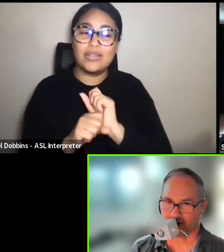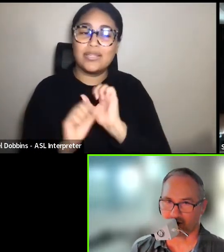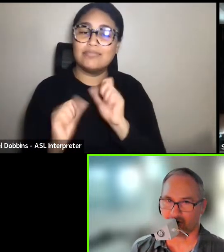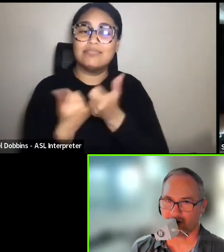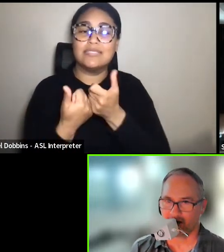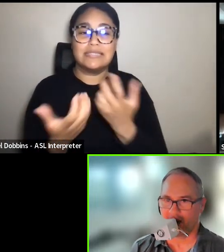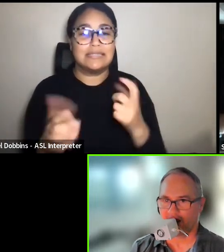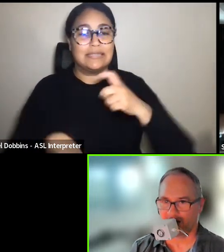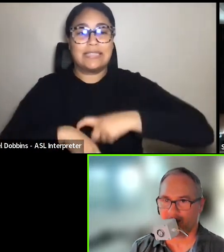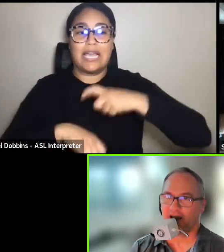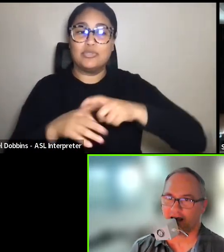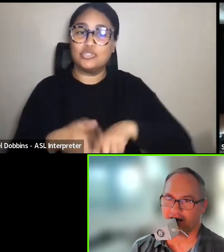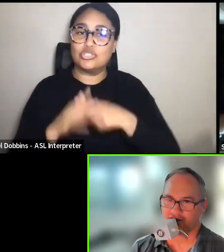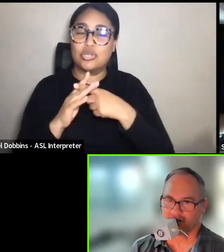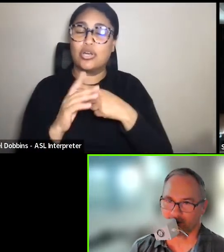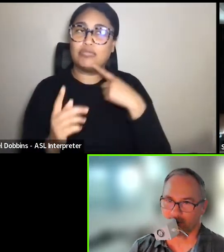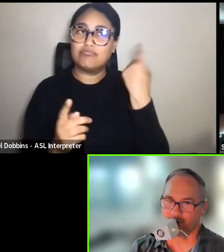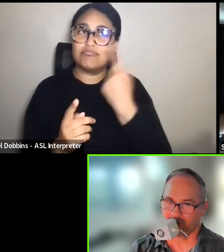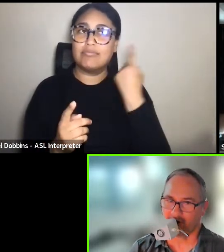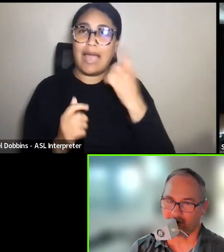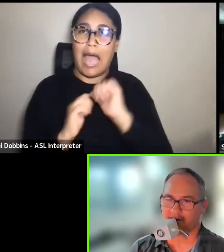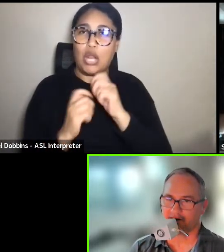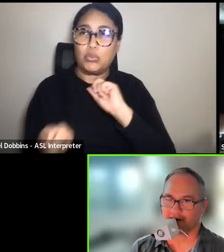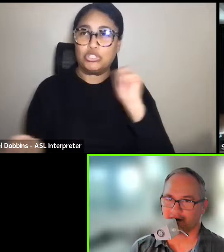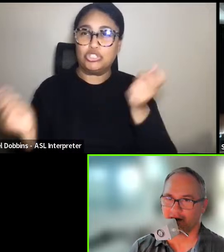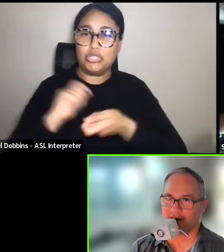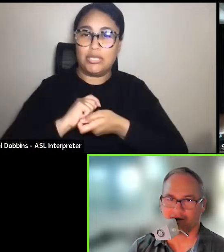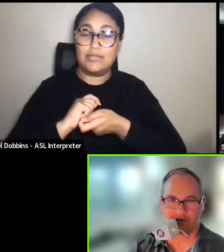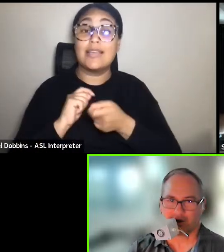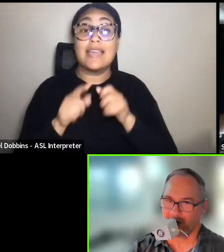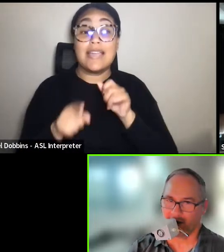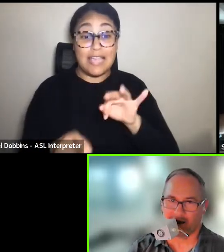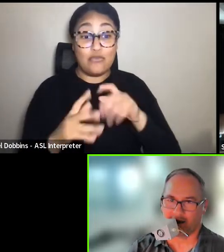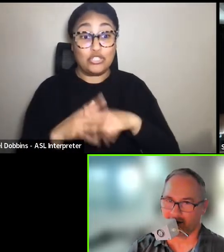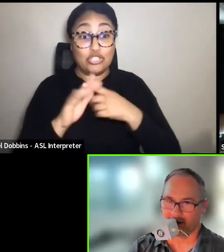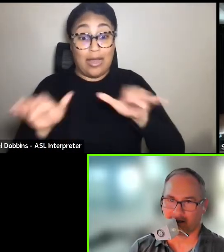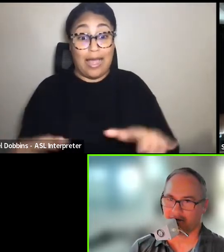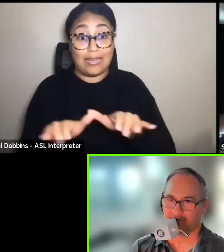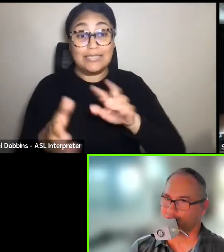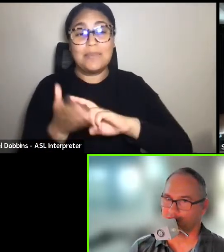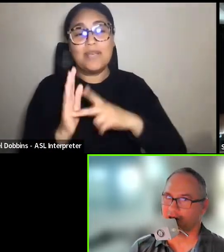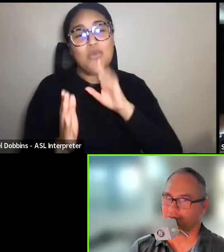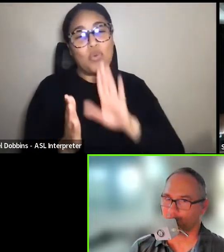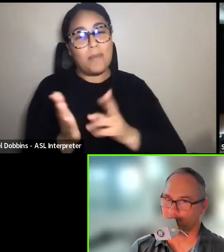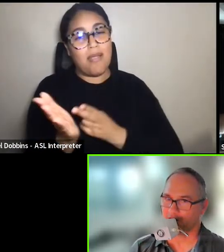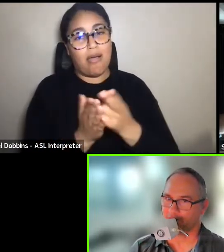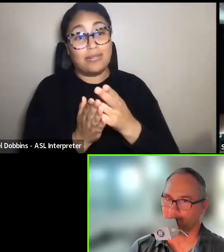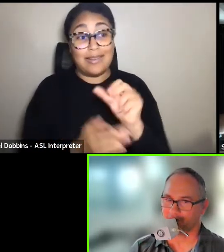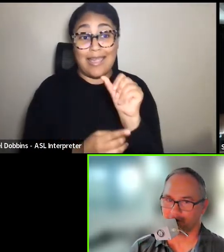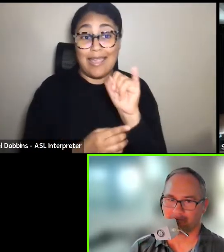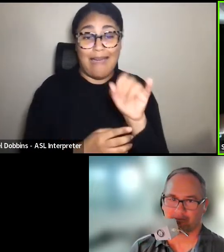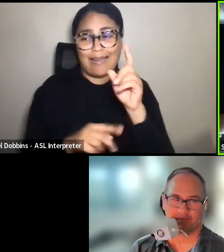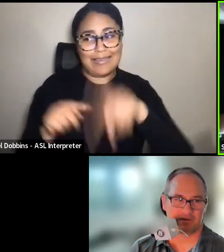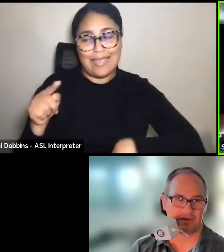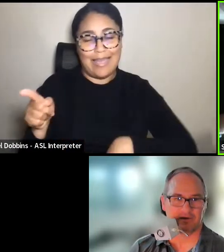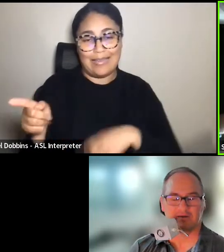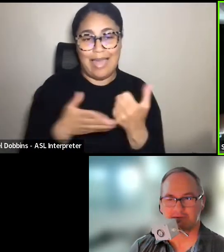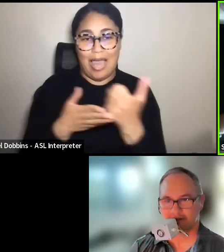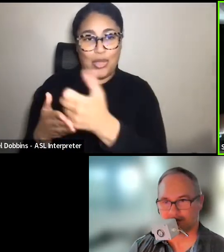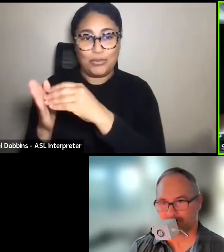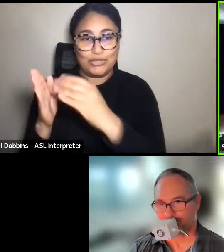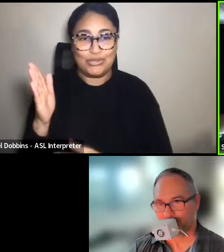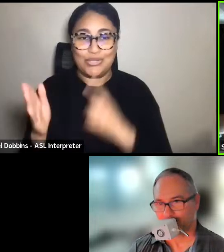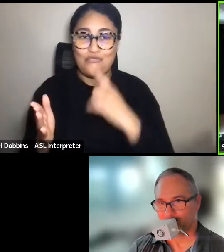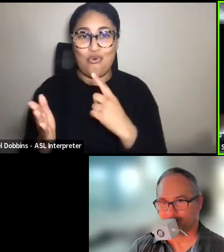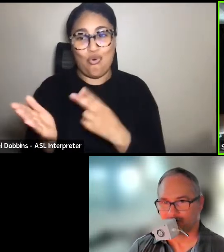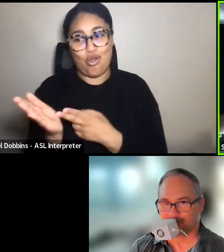action in their learning. And in that action, it will be authentic. And there's no AI that can do that for them, right?